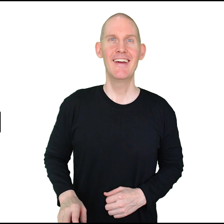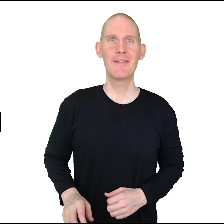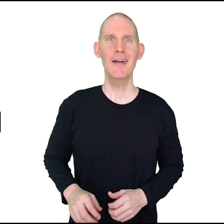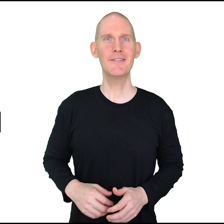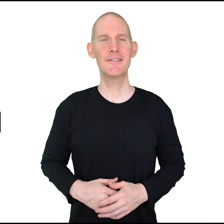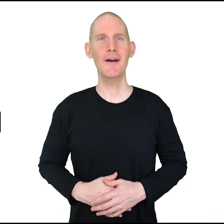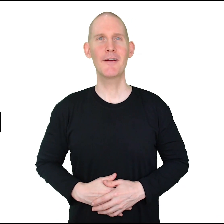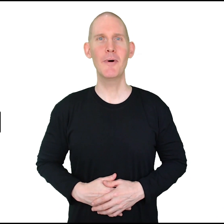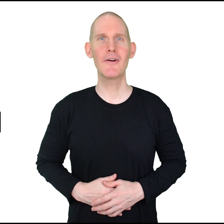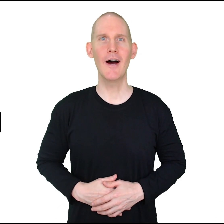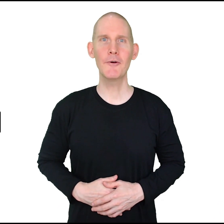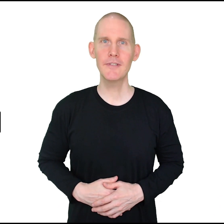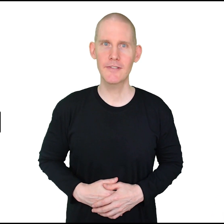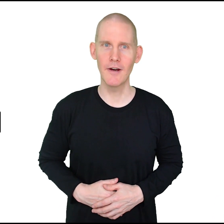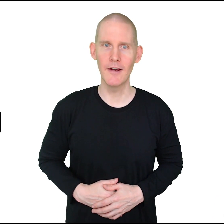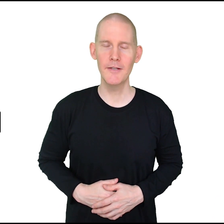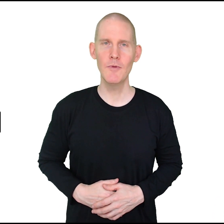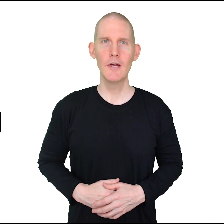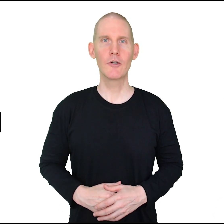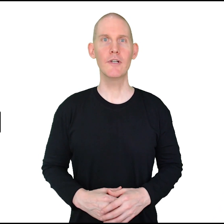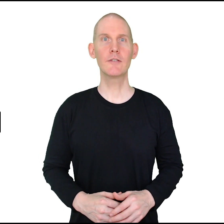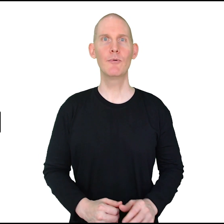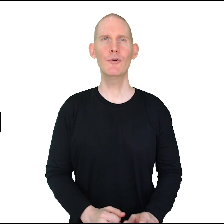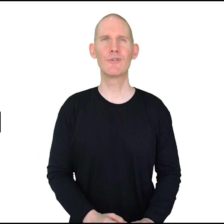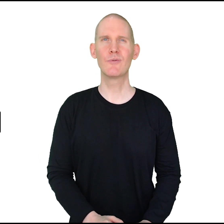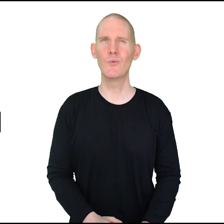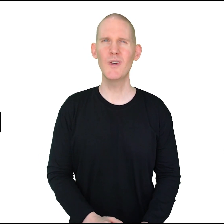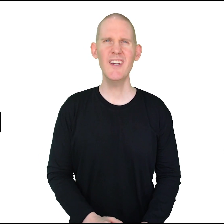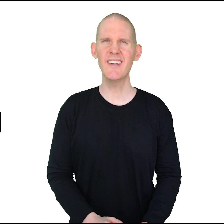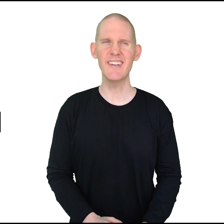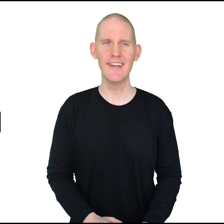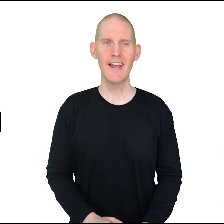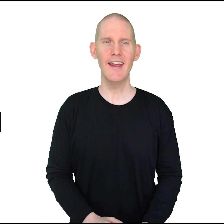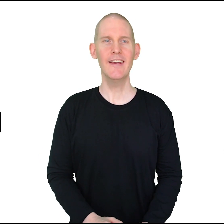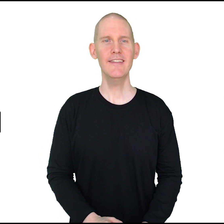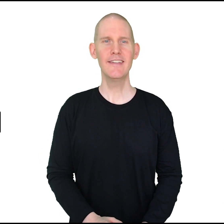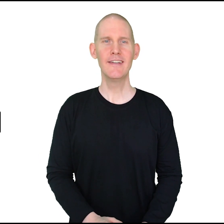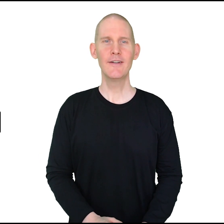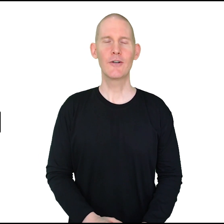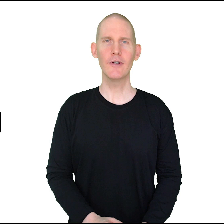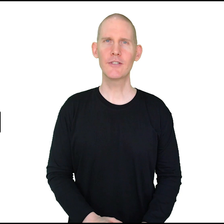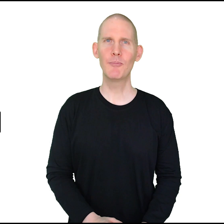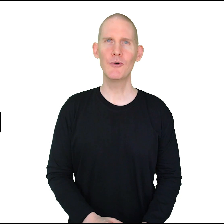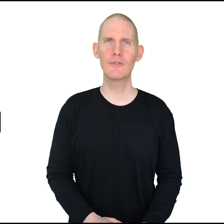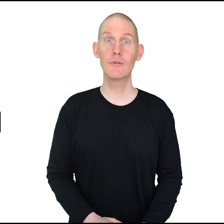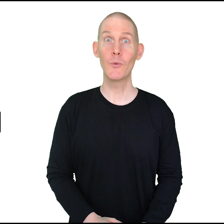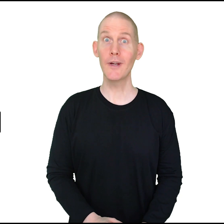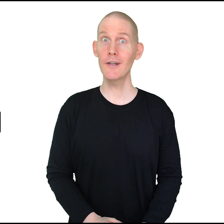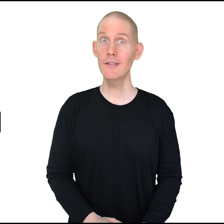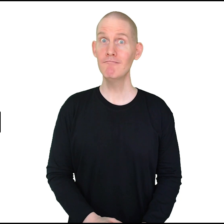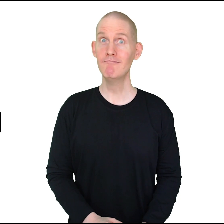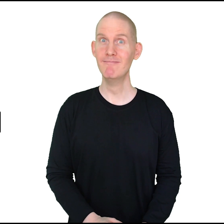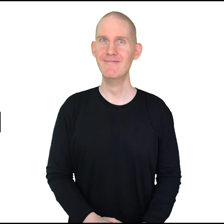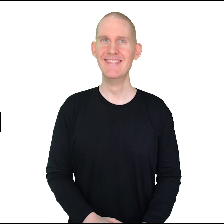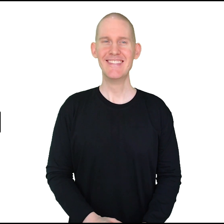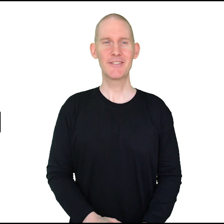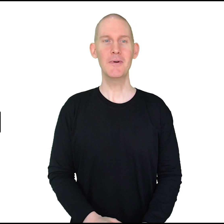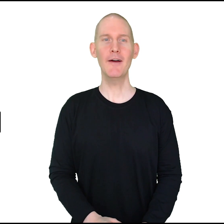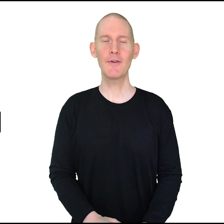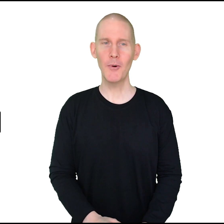Let's talk about how to sign KRIS boots weird and KRIS boots weird. So we have the